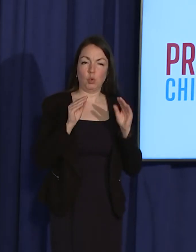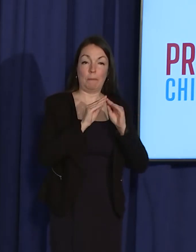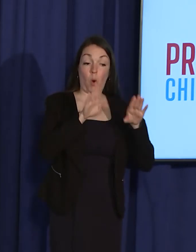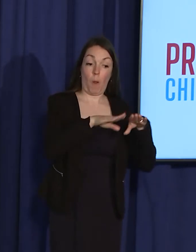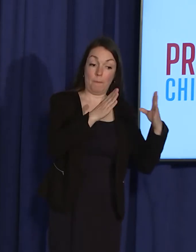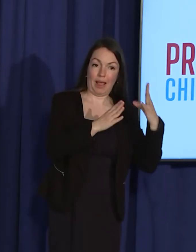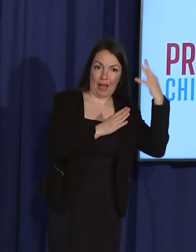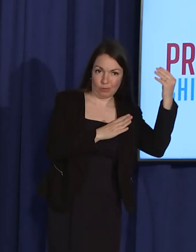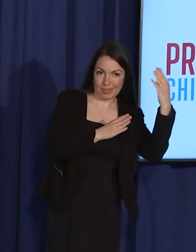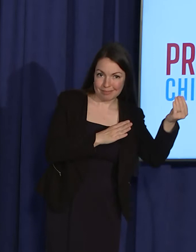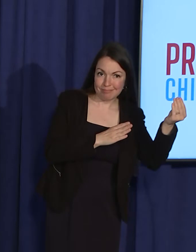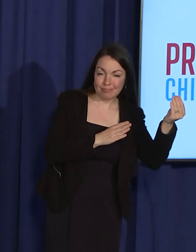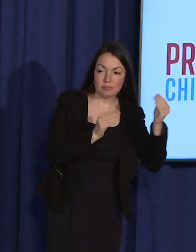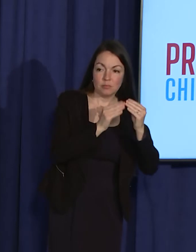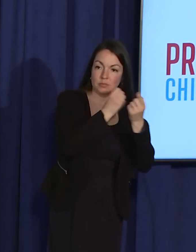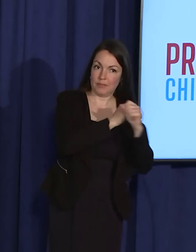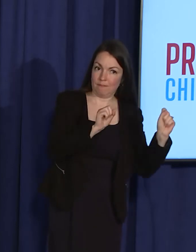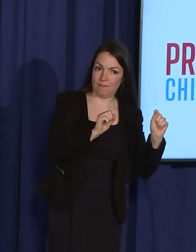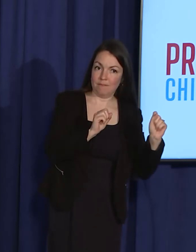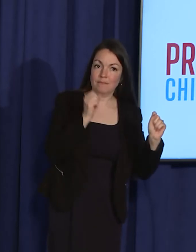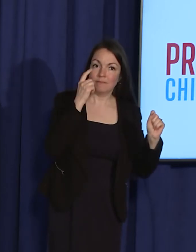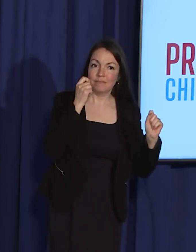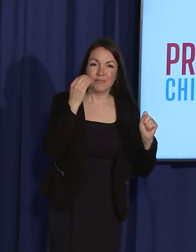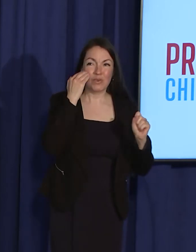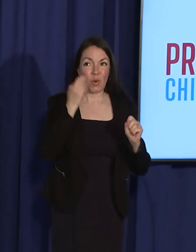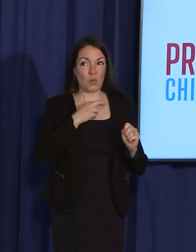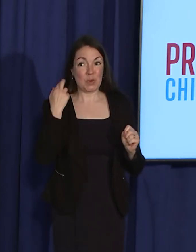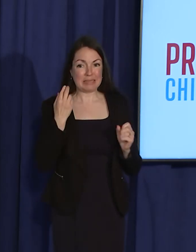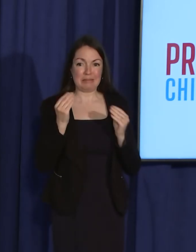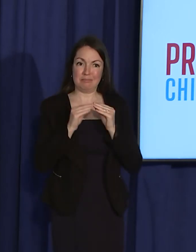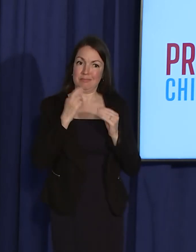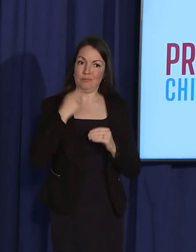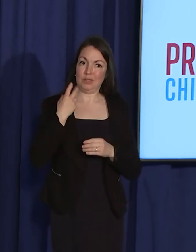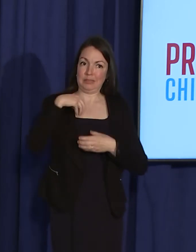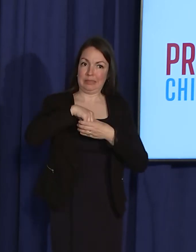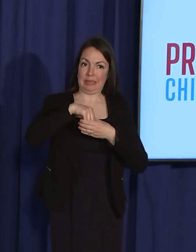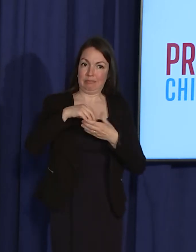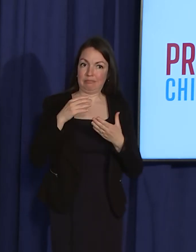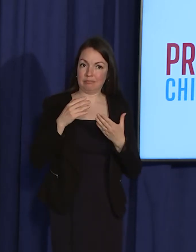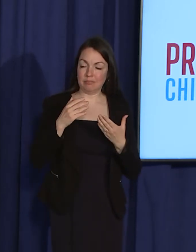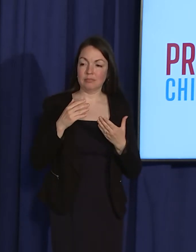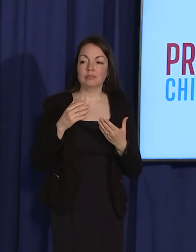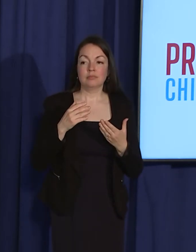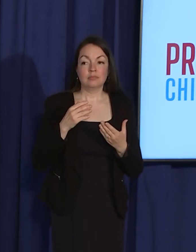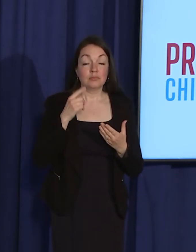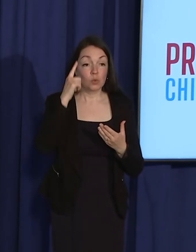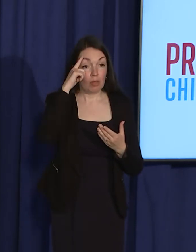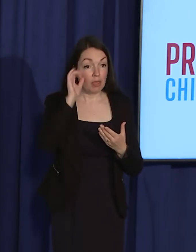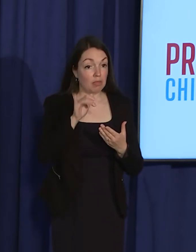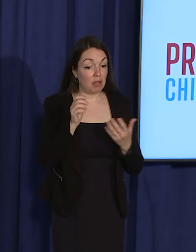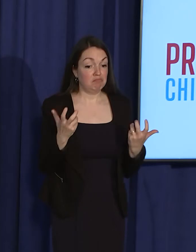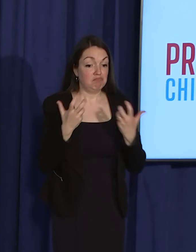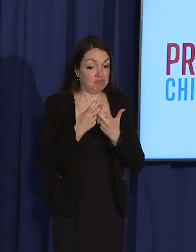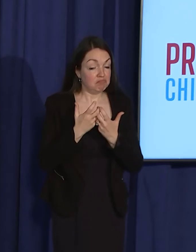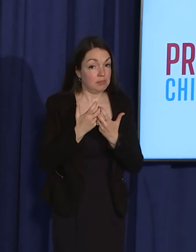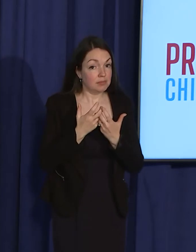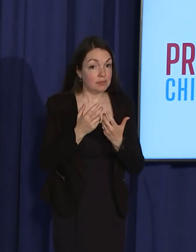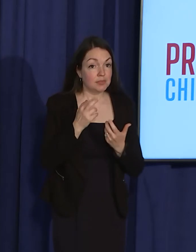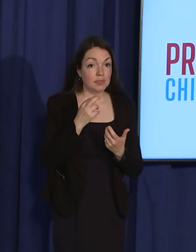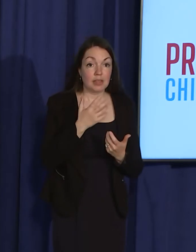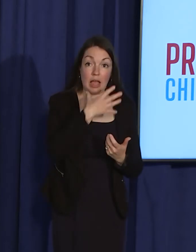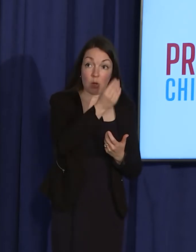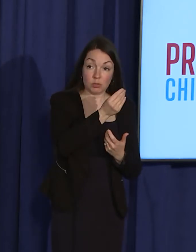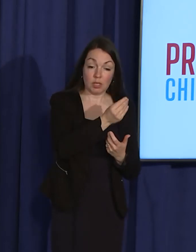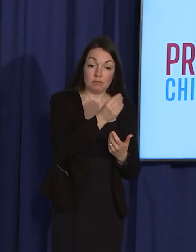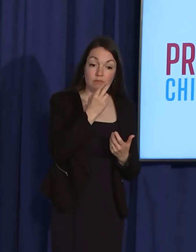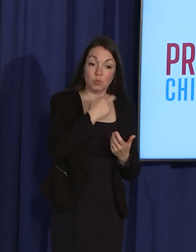increasing cases, knowing that the risk is greater indoors. And so I think this is going along with the fact that the risk is lower